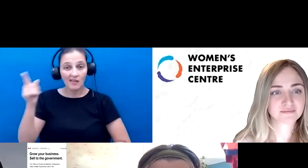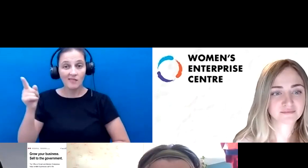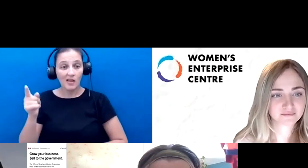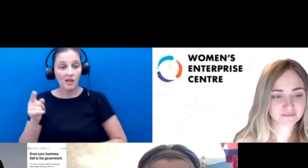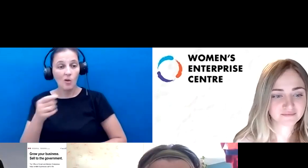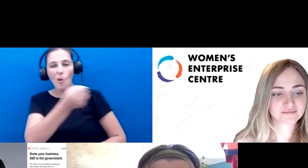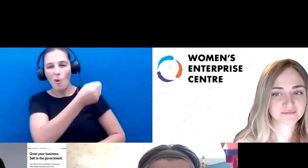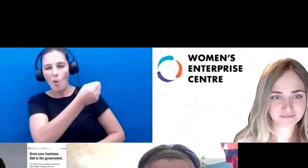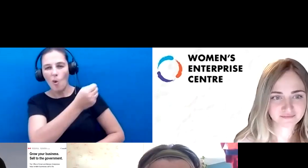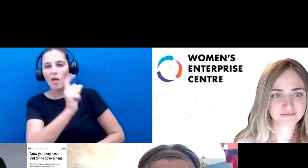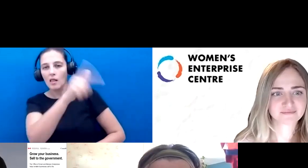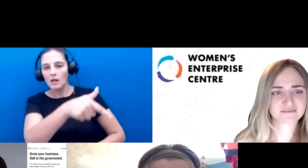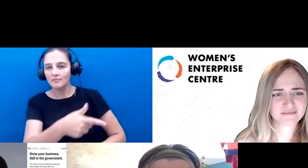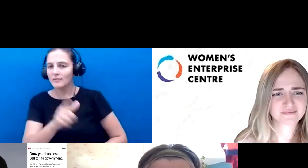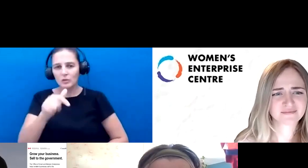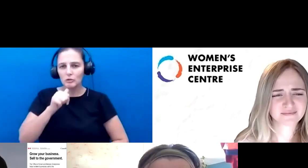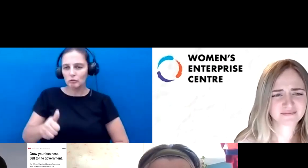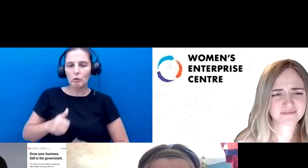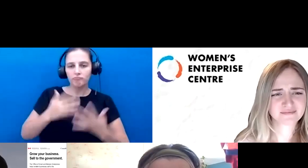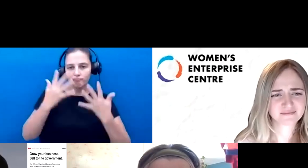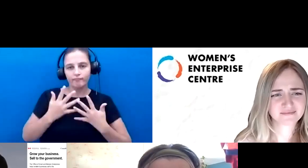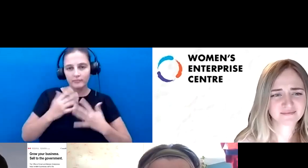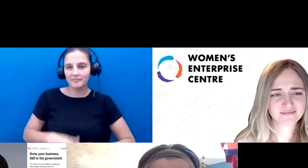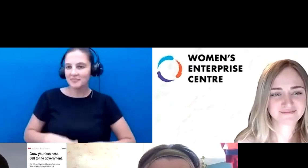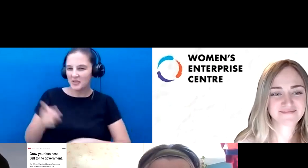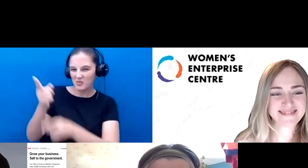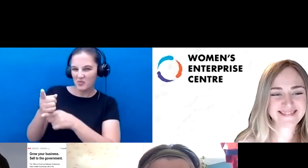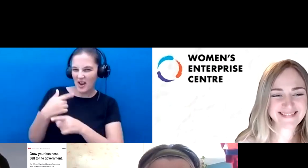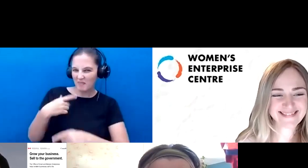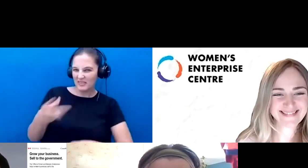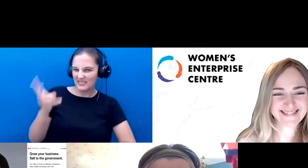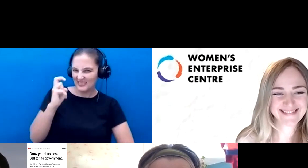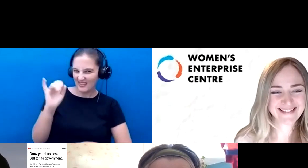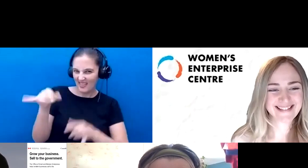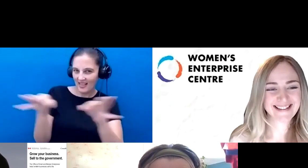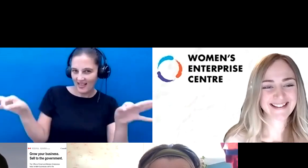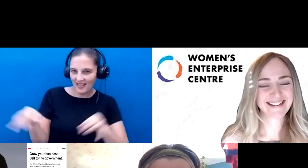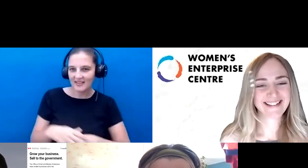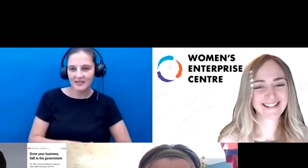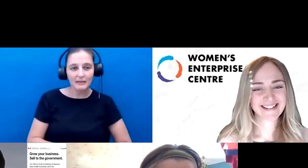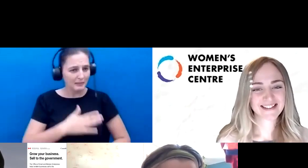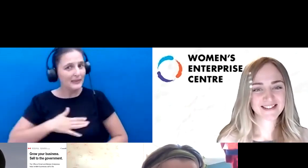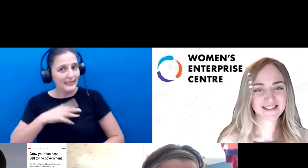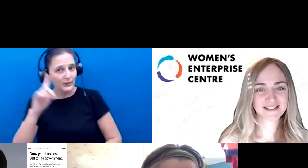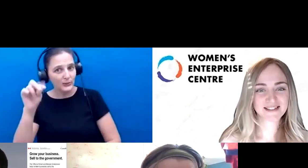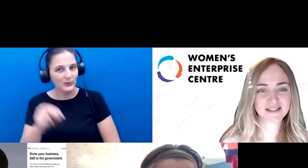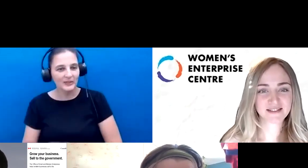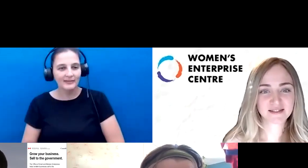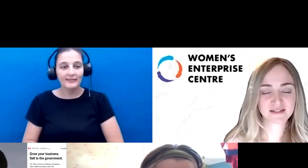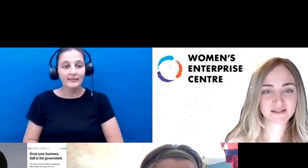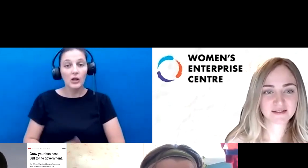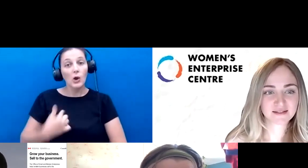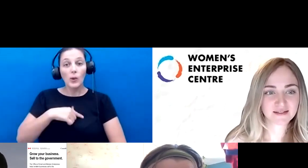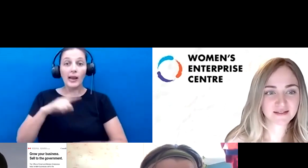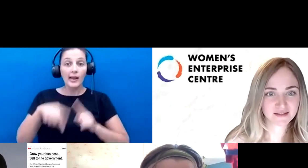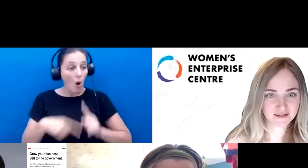away. That was really well said, Anne. I think I'm going to steal that if it's okay with you. Is that, you know, we can't buy something just because